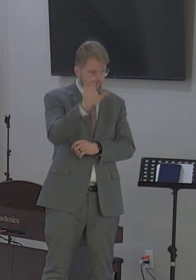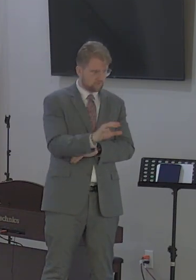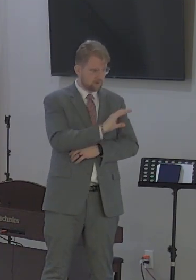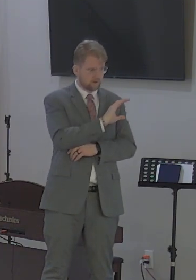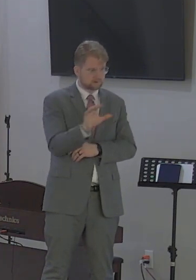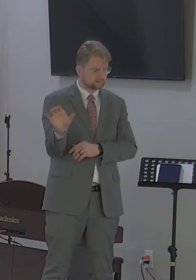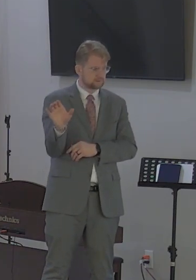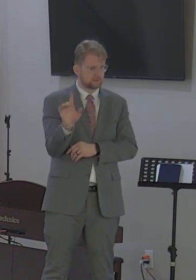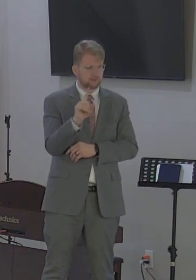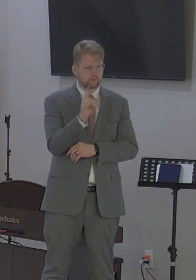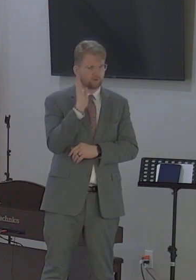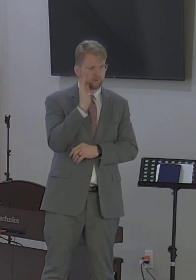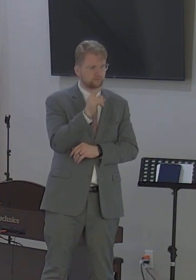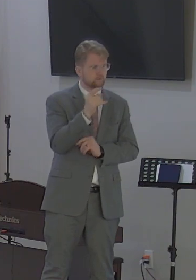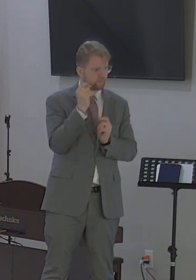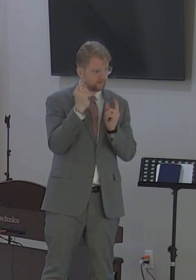up?